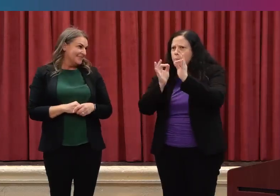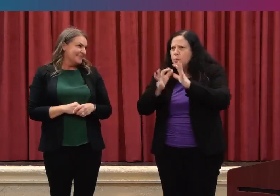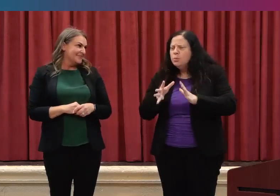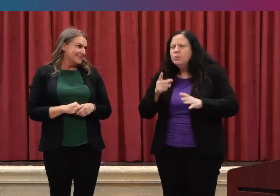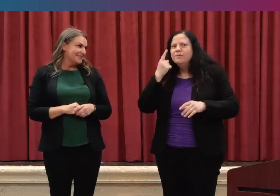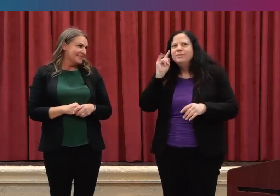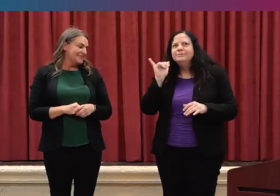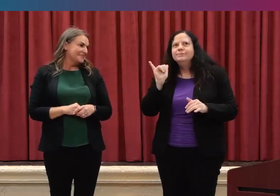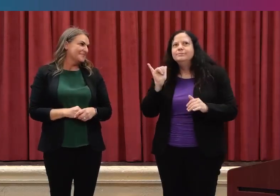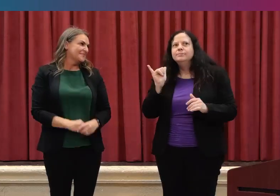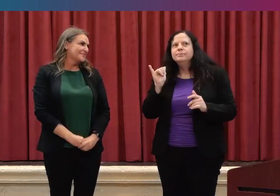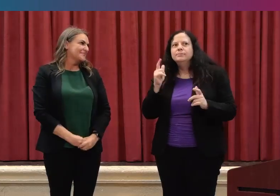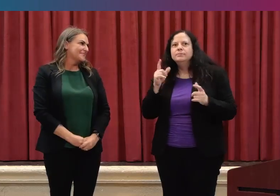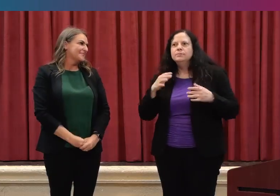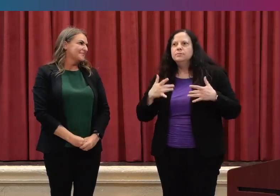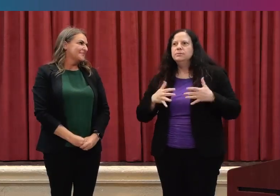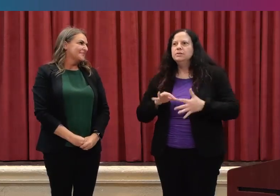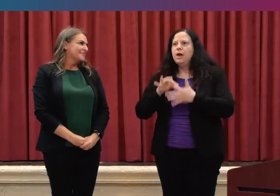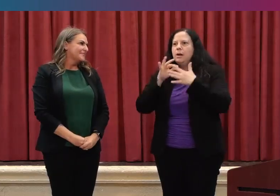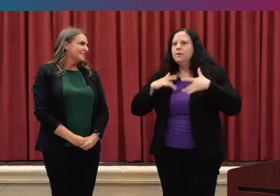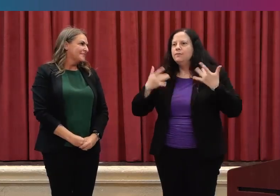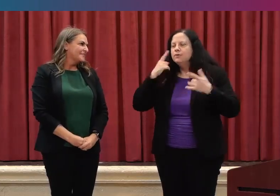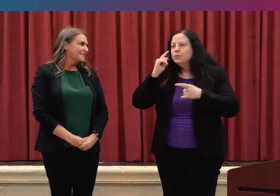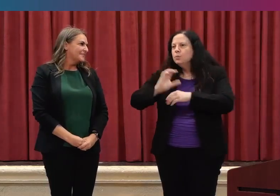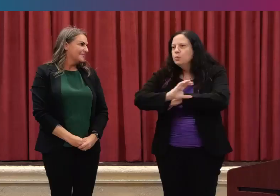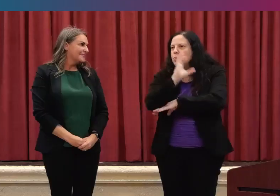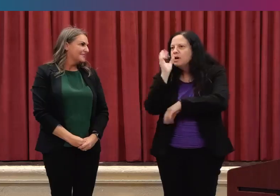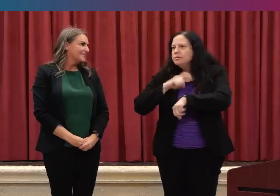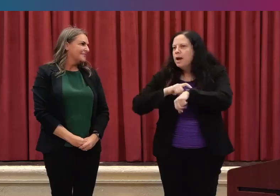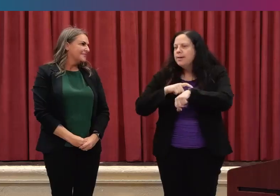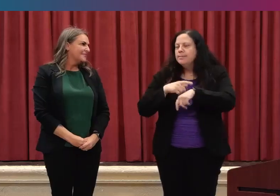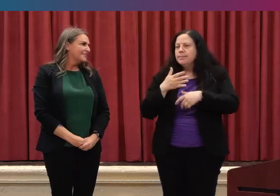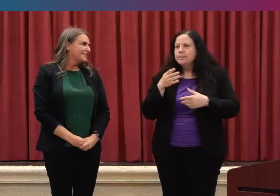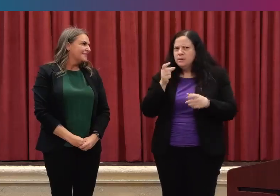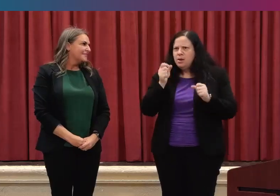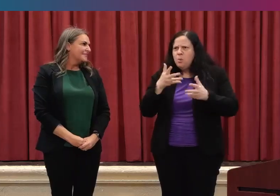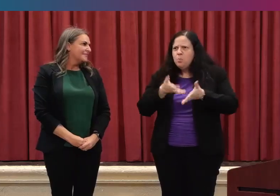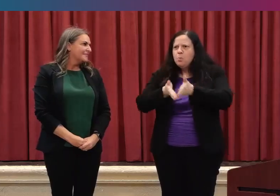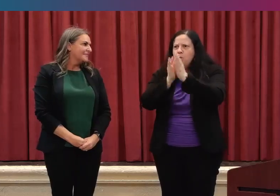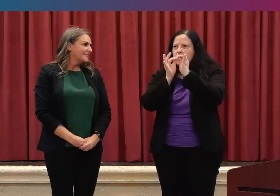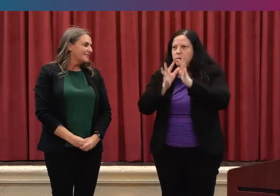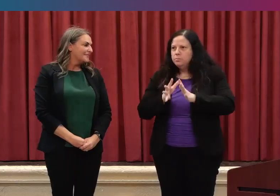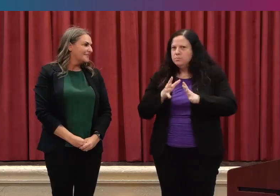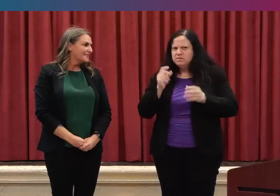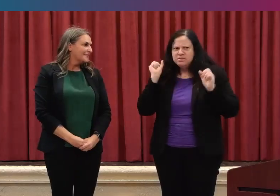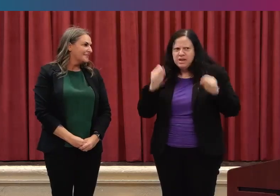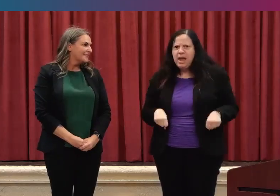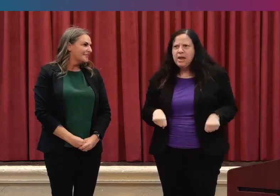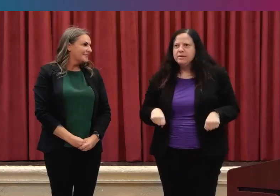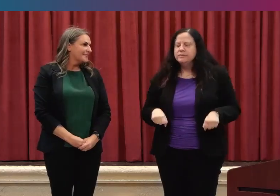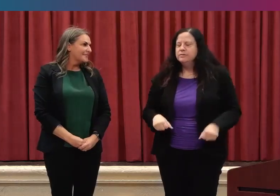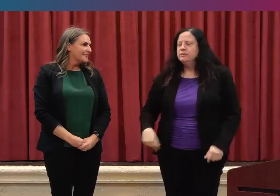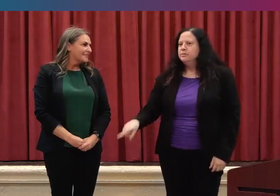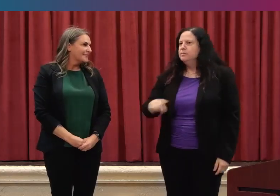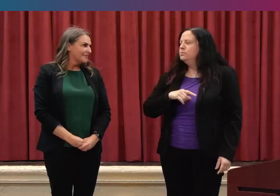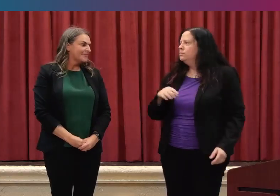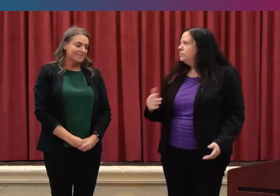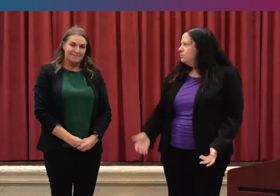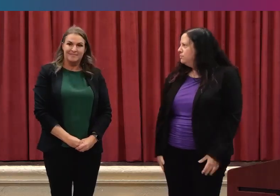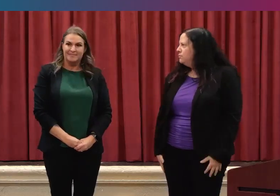It also includes churches and other religious services. Maybe they have a presentation during Christmas time. You can ask for an